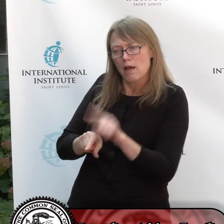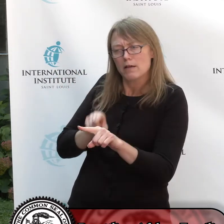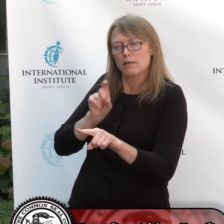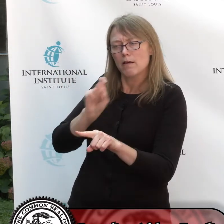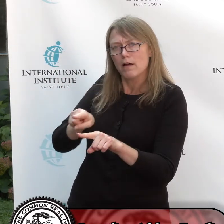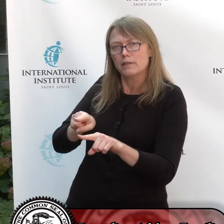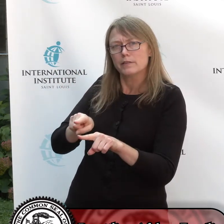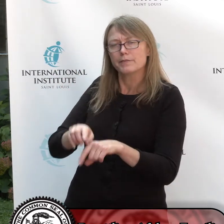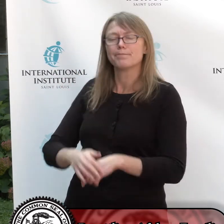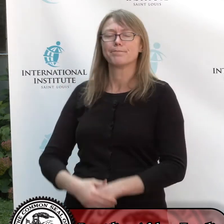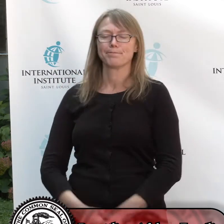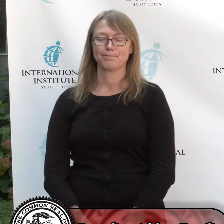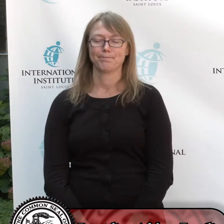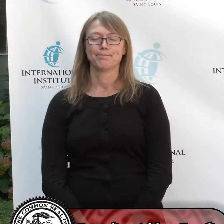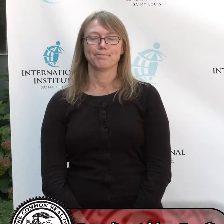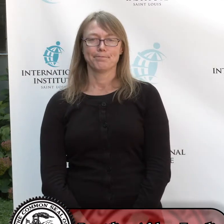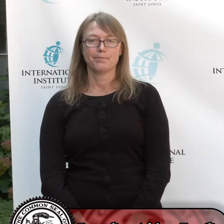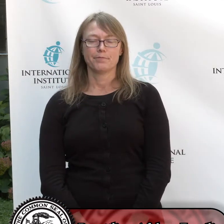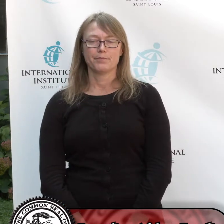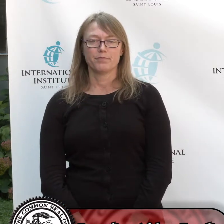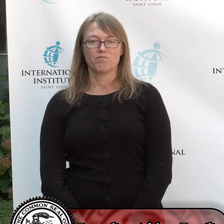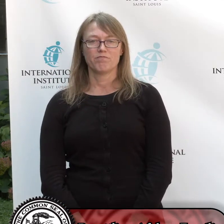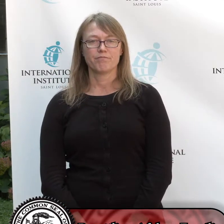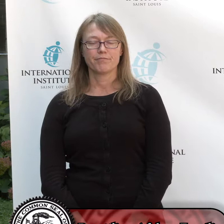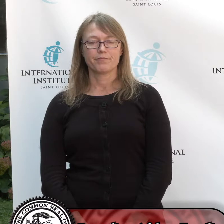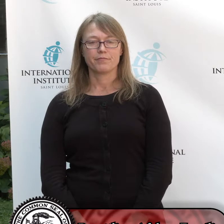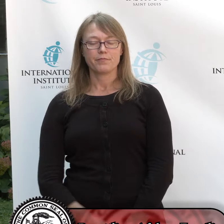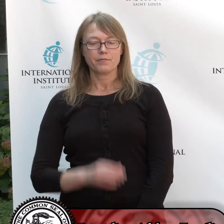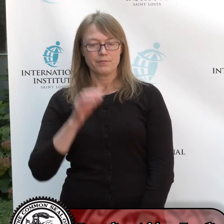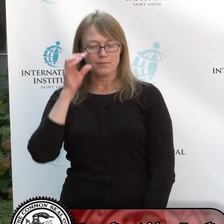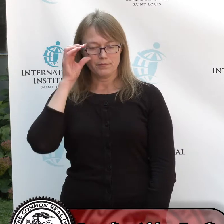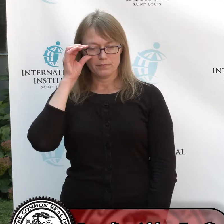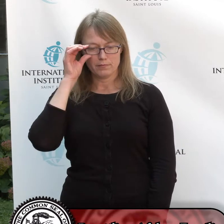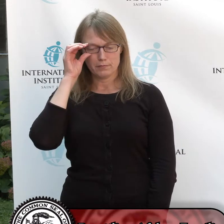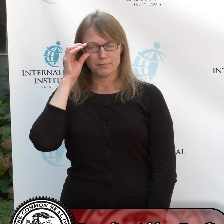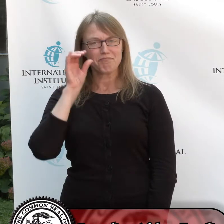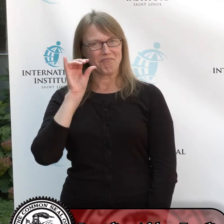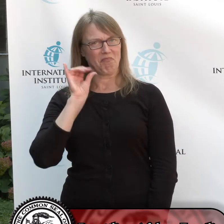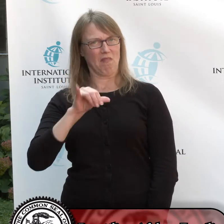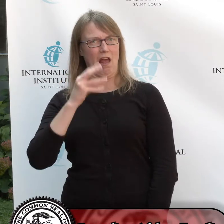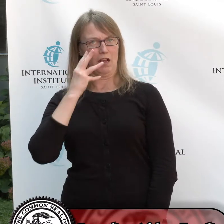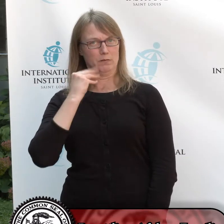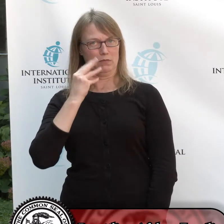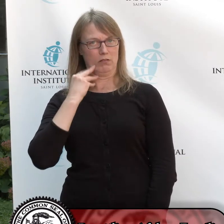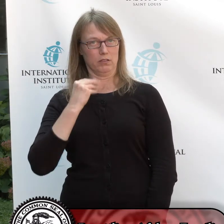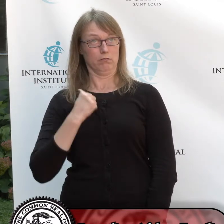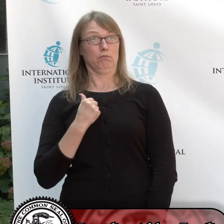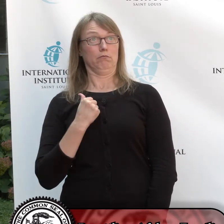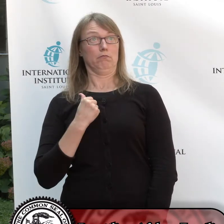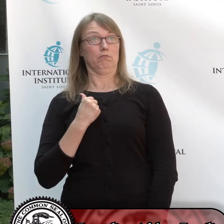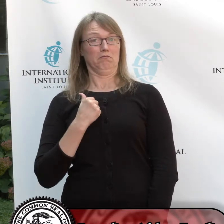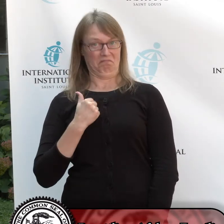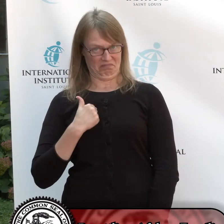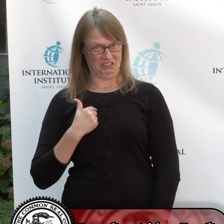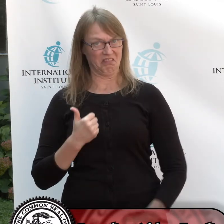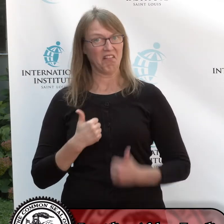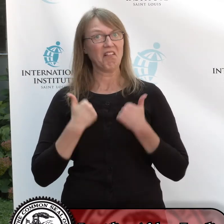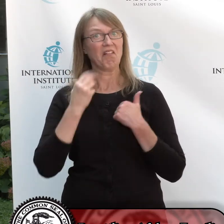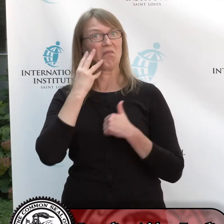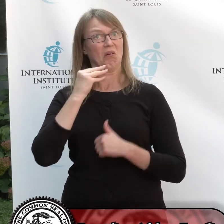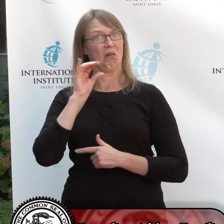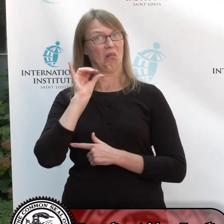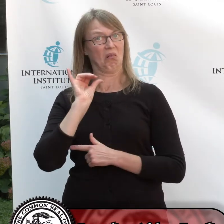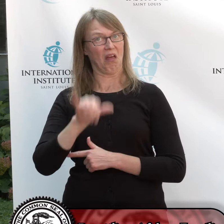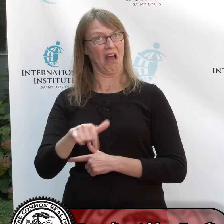the experience that I shared with you today. So in order to tell you